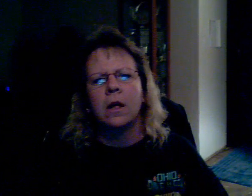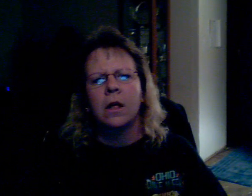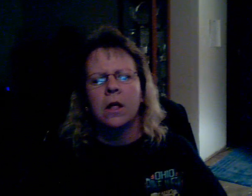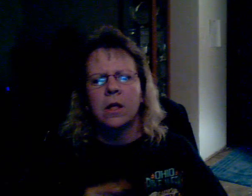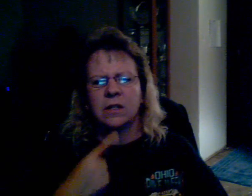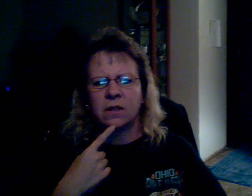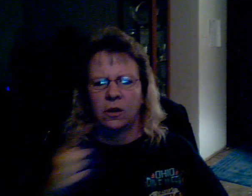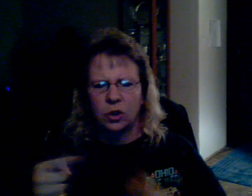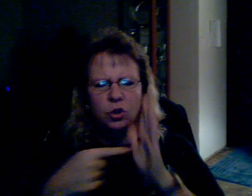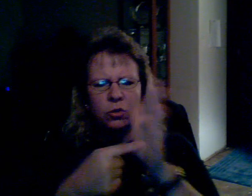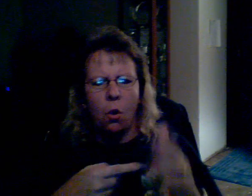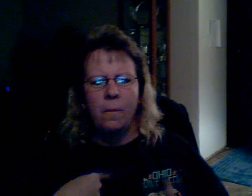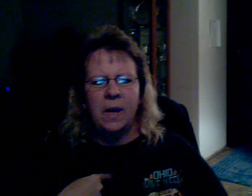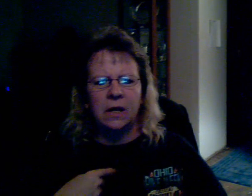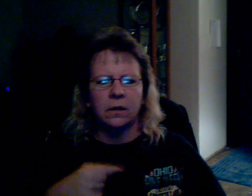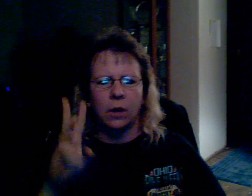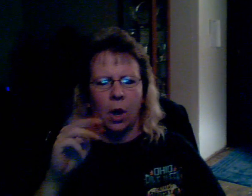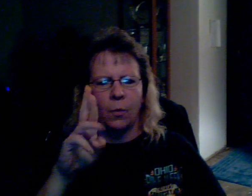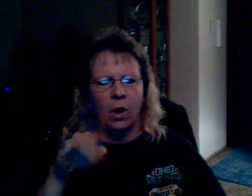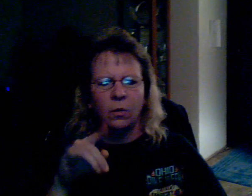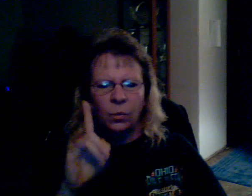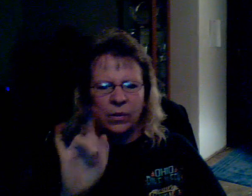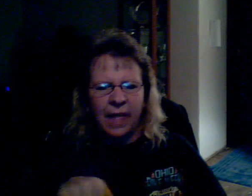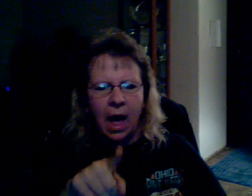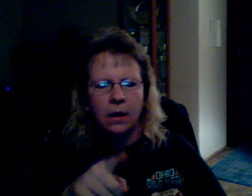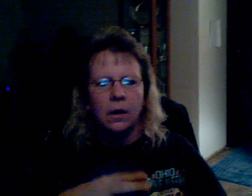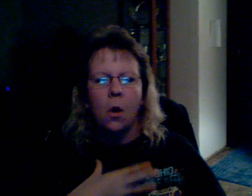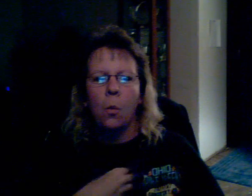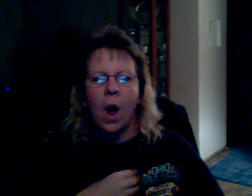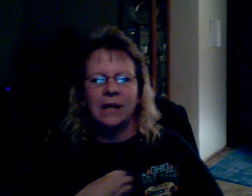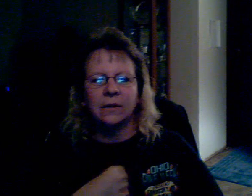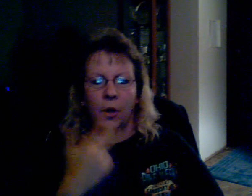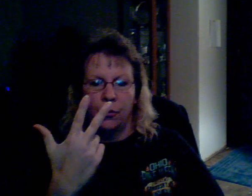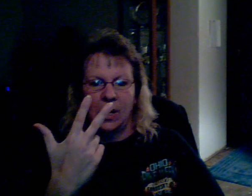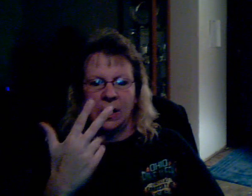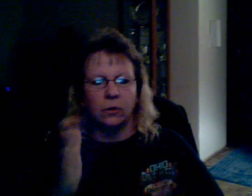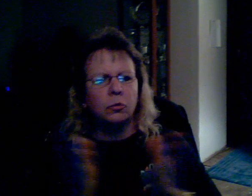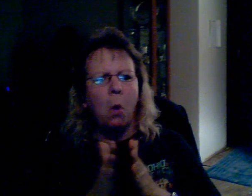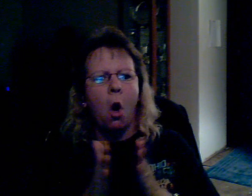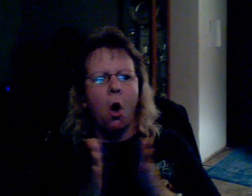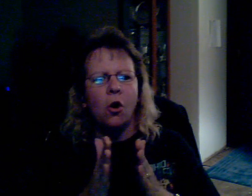And so don't know how much I at. But we lost.